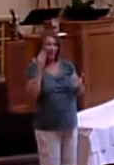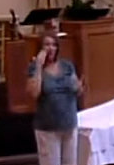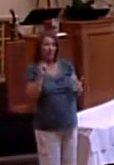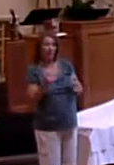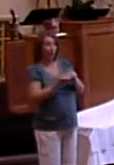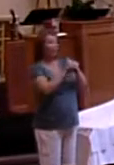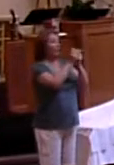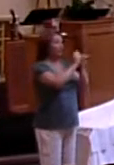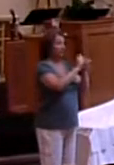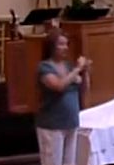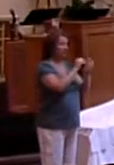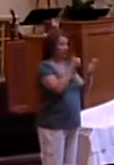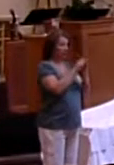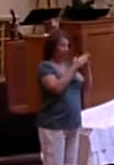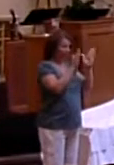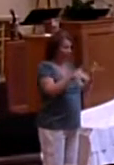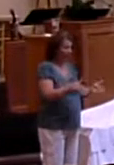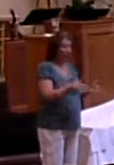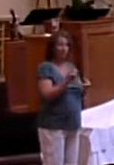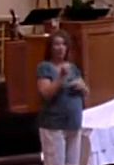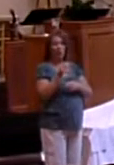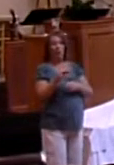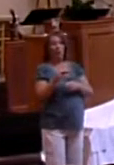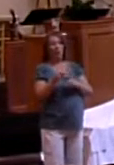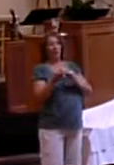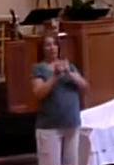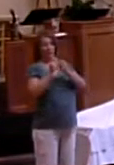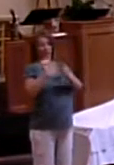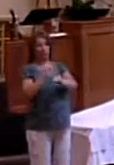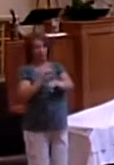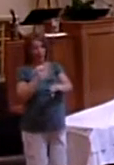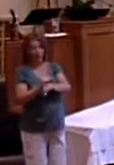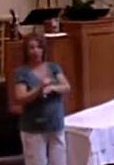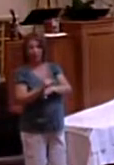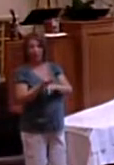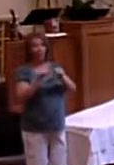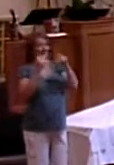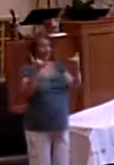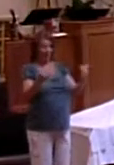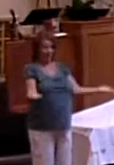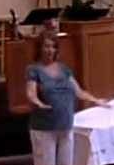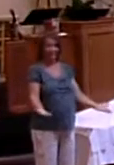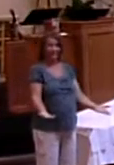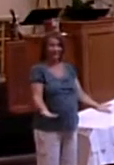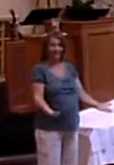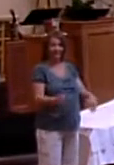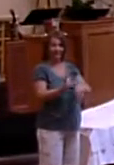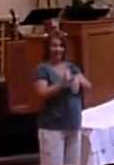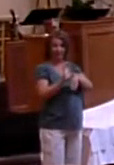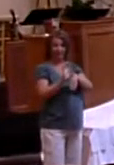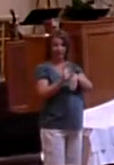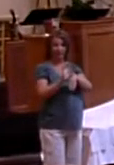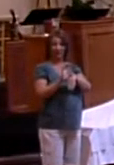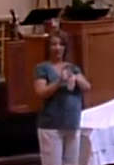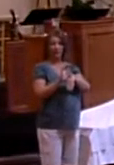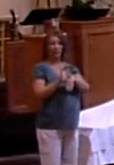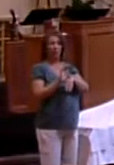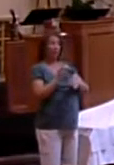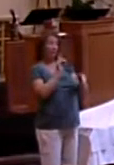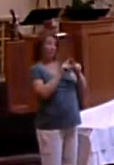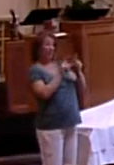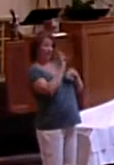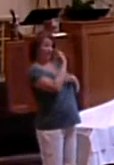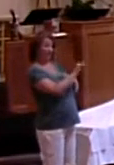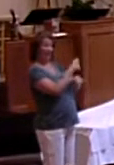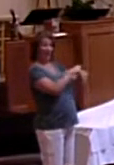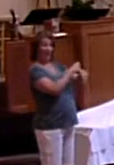or those of you that had changed jobs and you are now here in our church body. It was a very uncertain time. It was a time where you